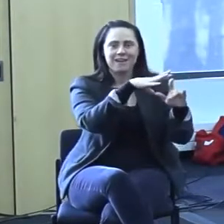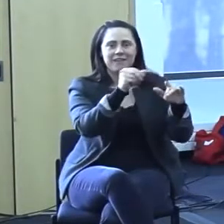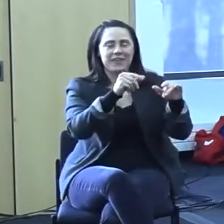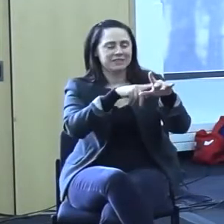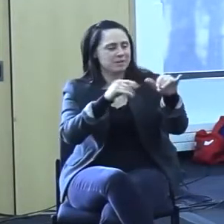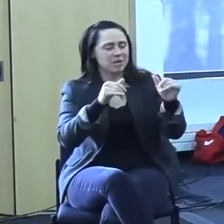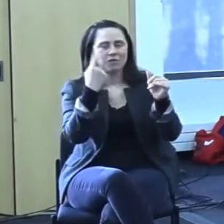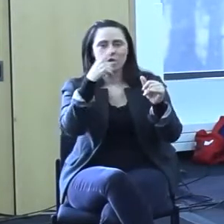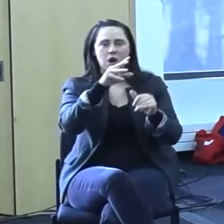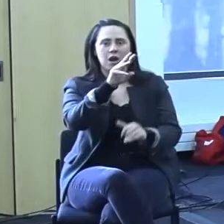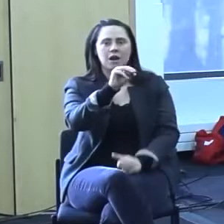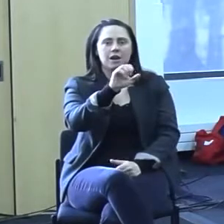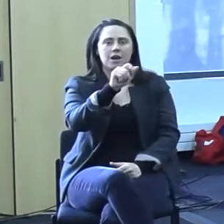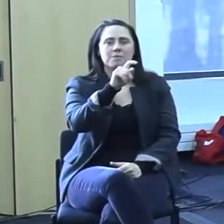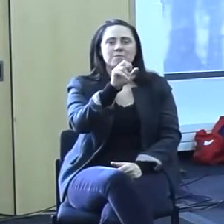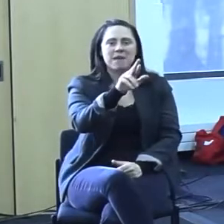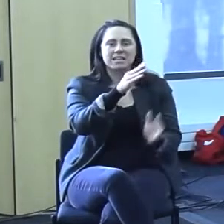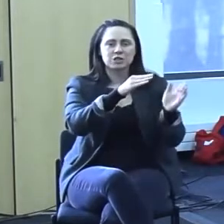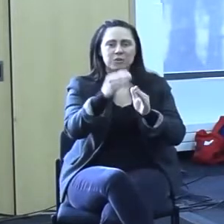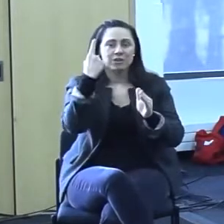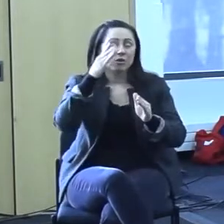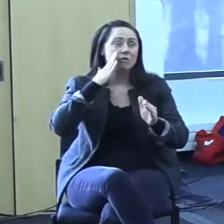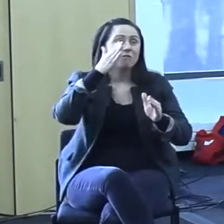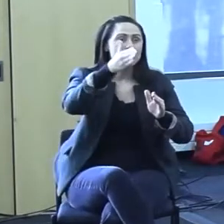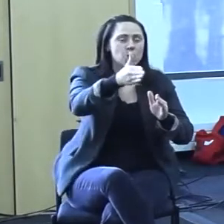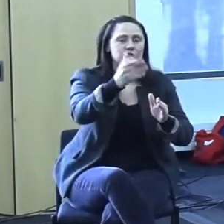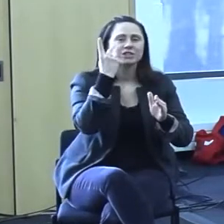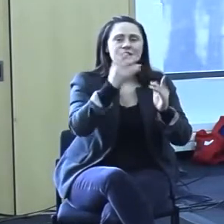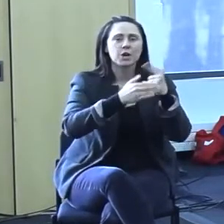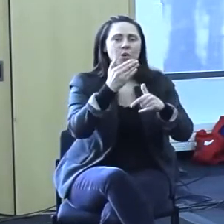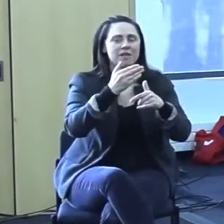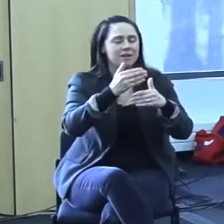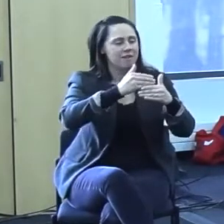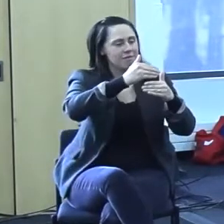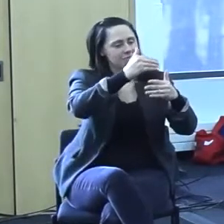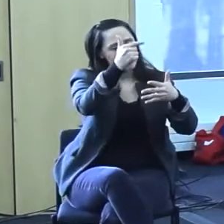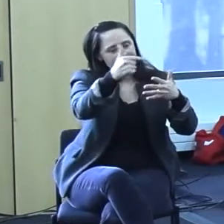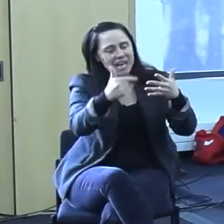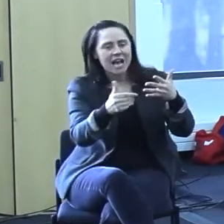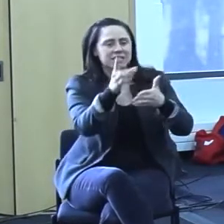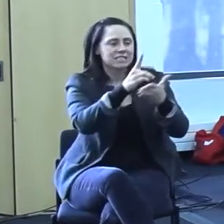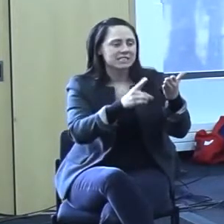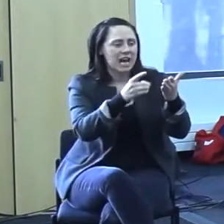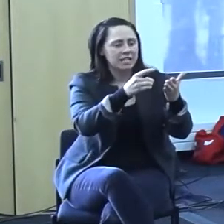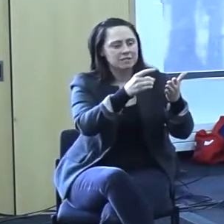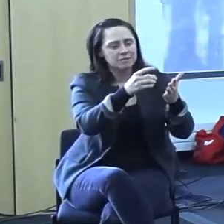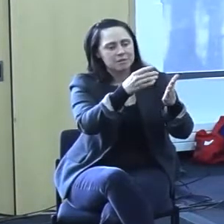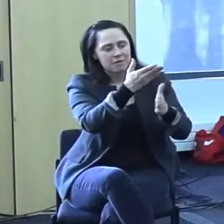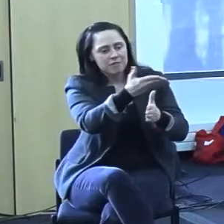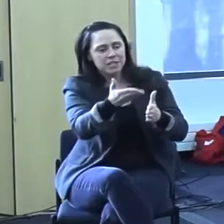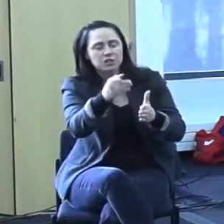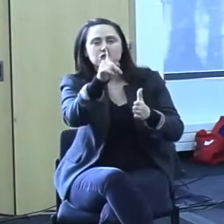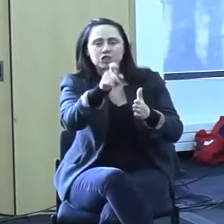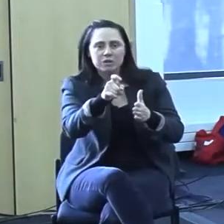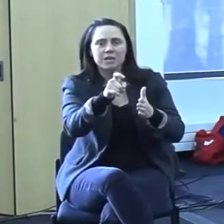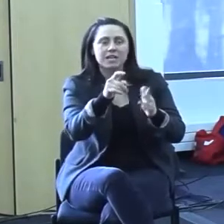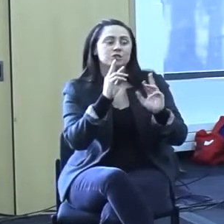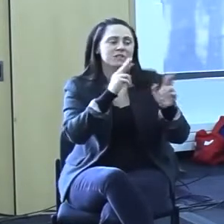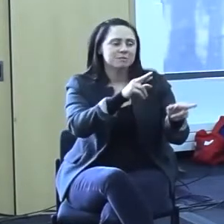master planning to see what the next features should be to respond to DEI.